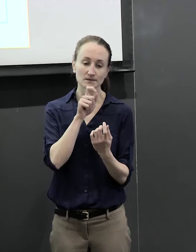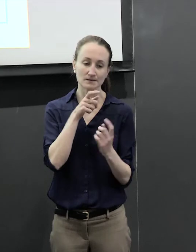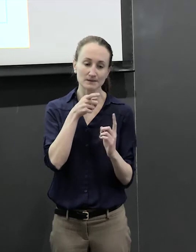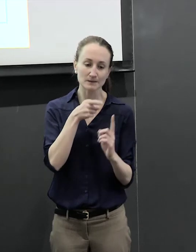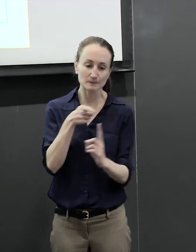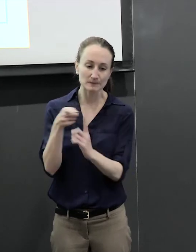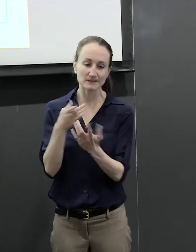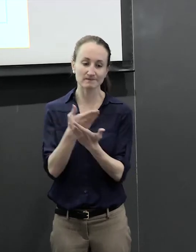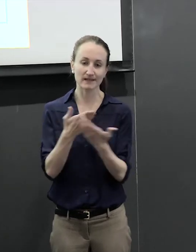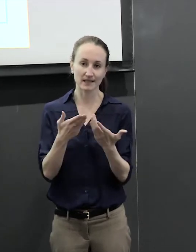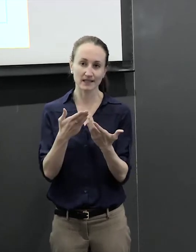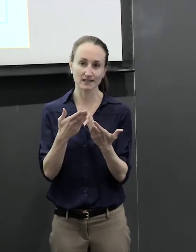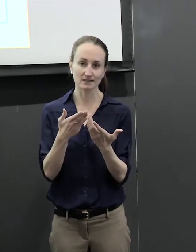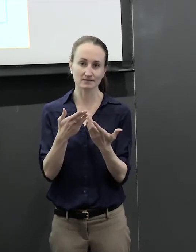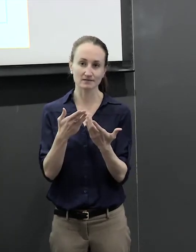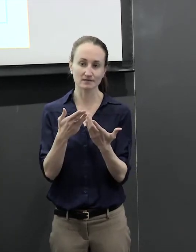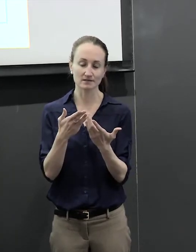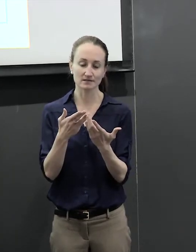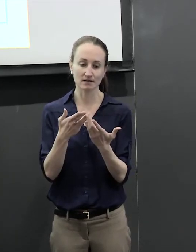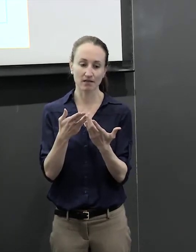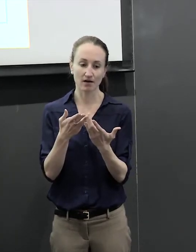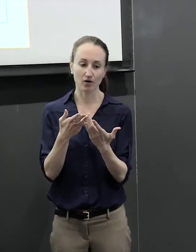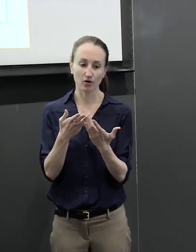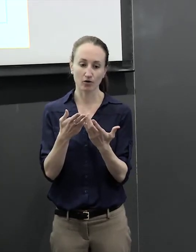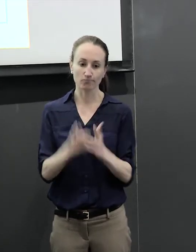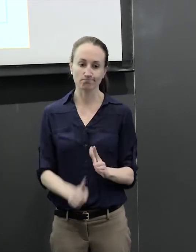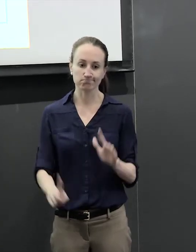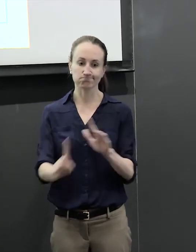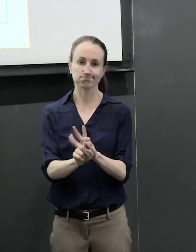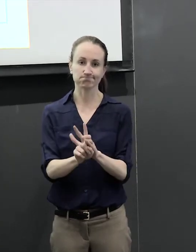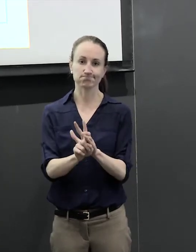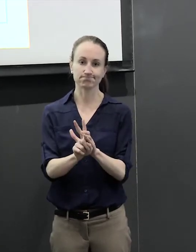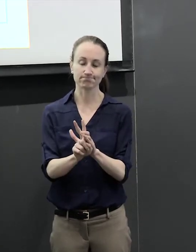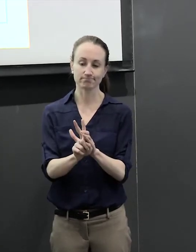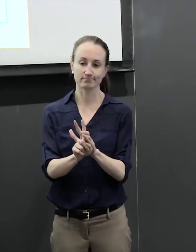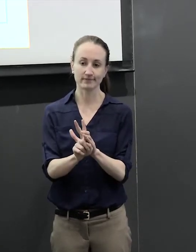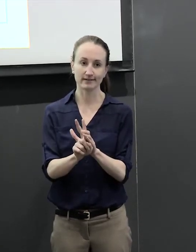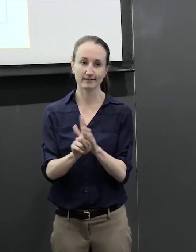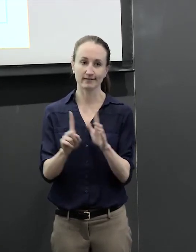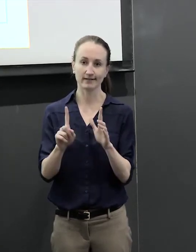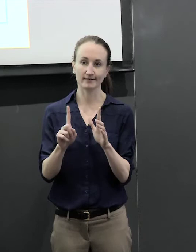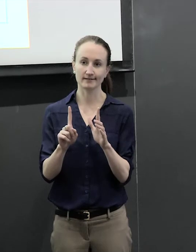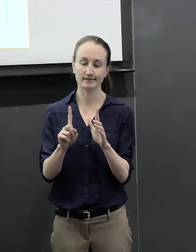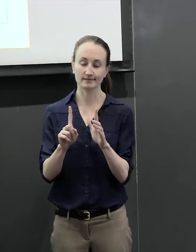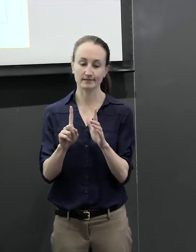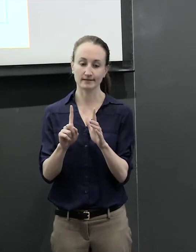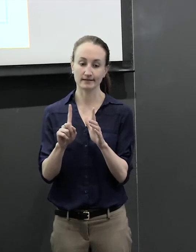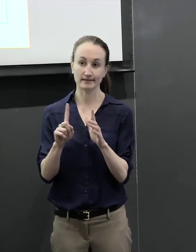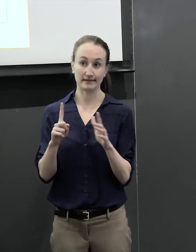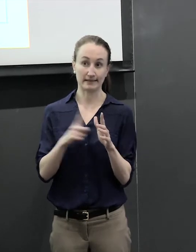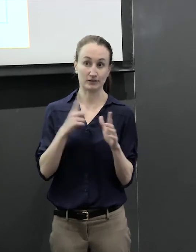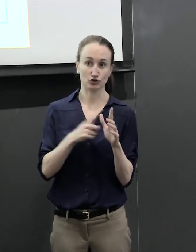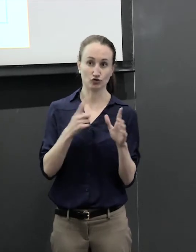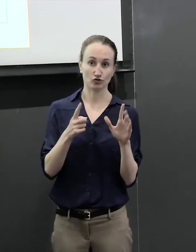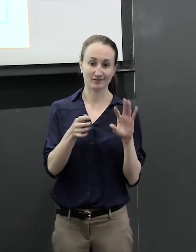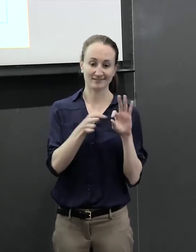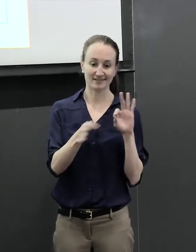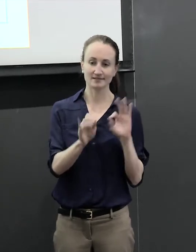things that are present in the initial sentences,